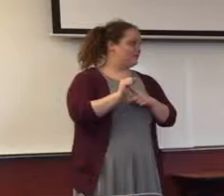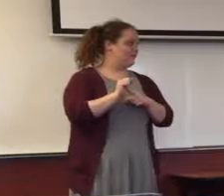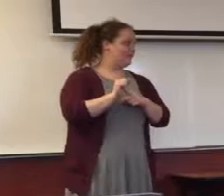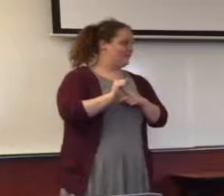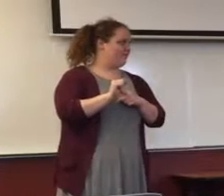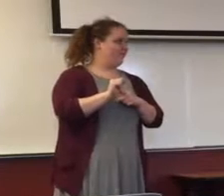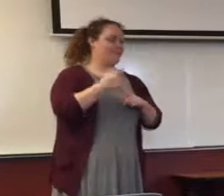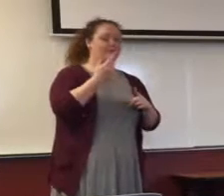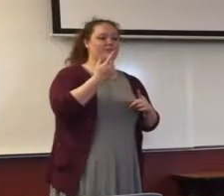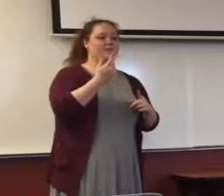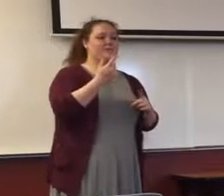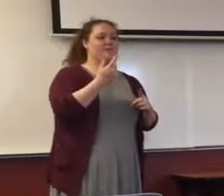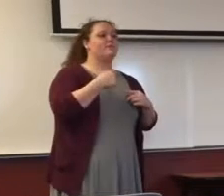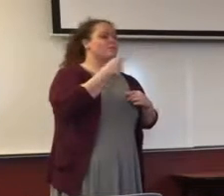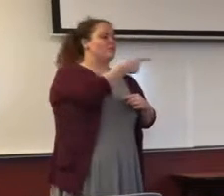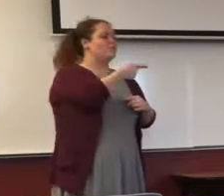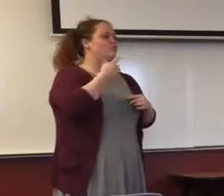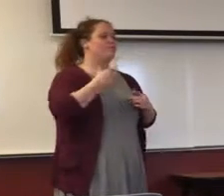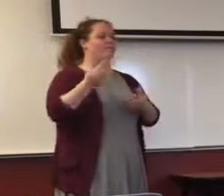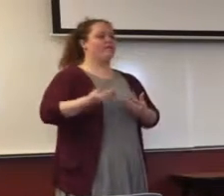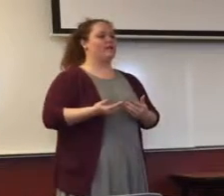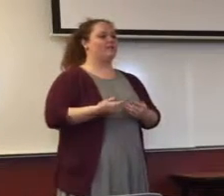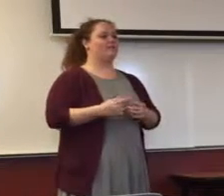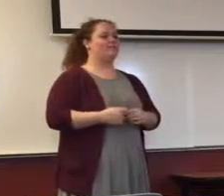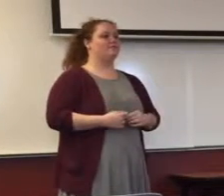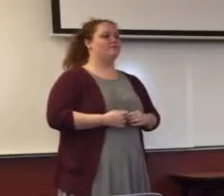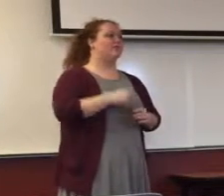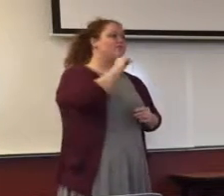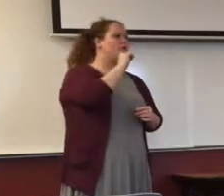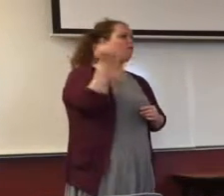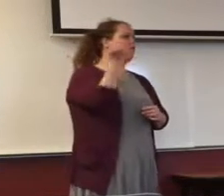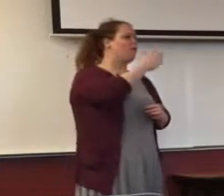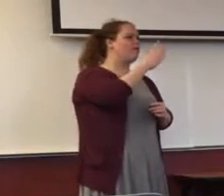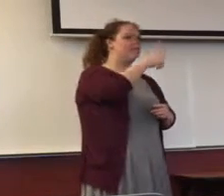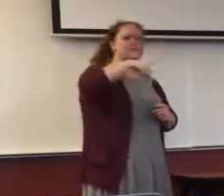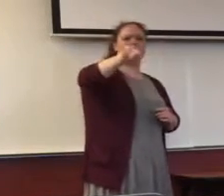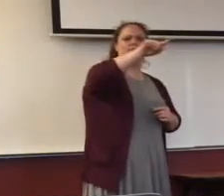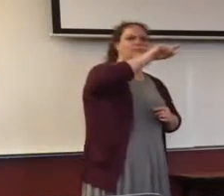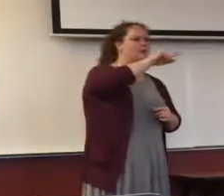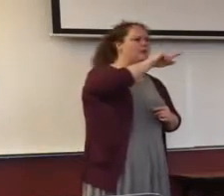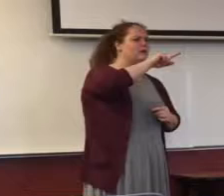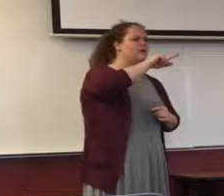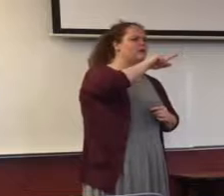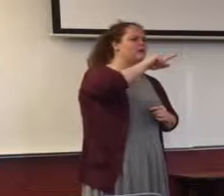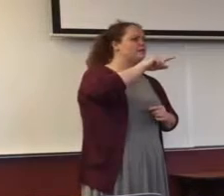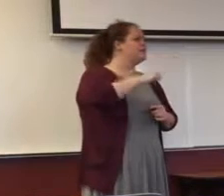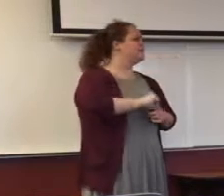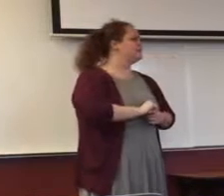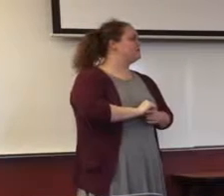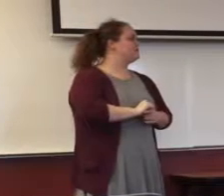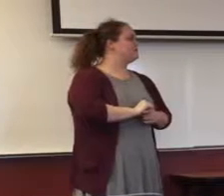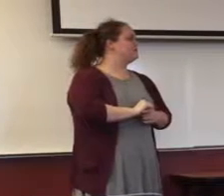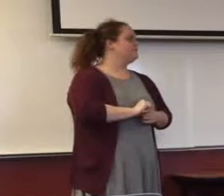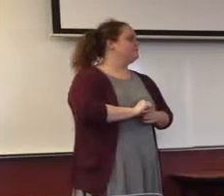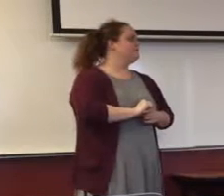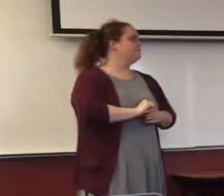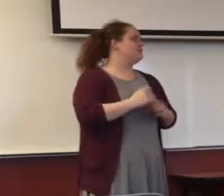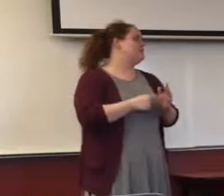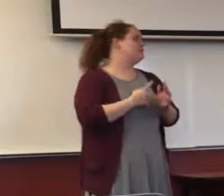a couple of them, but mostly not. Okay. I mean, you could also just come and talk to us in the next class if you want, Of and